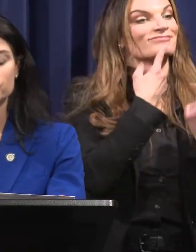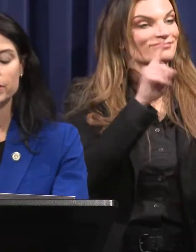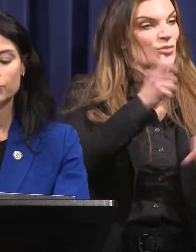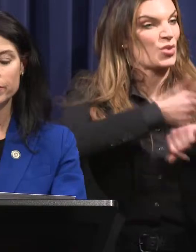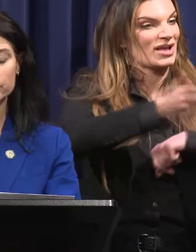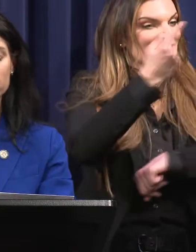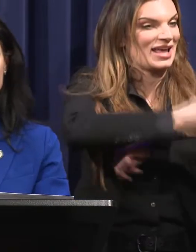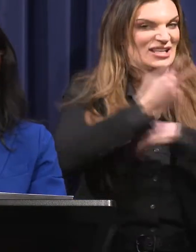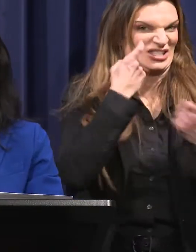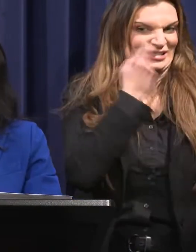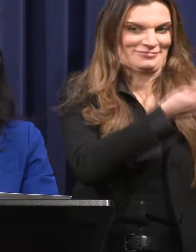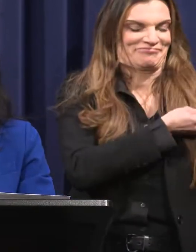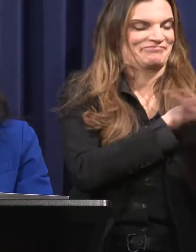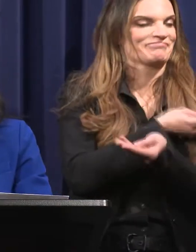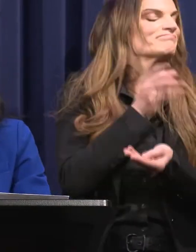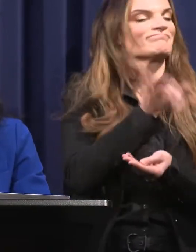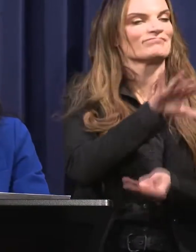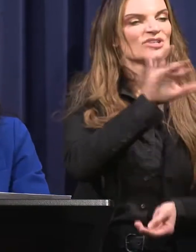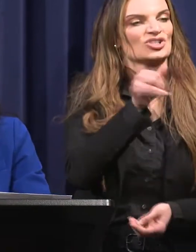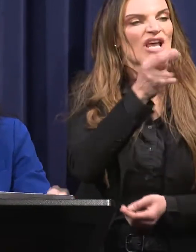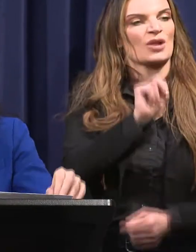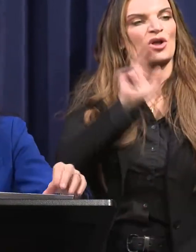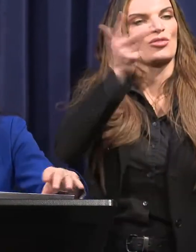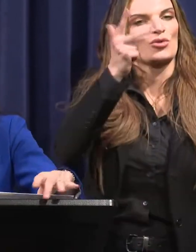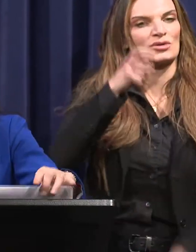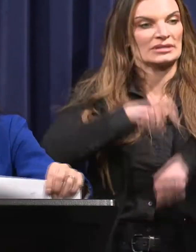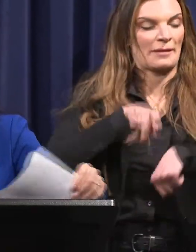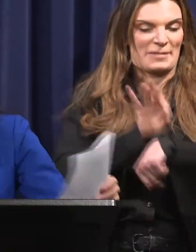that is January 3rd at 9 o'clock a.m.